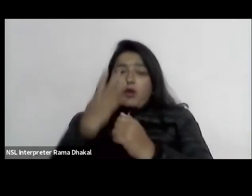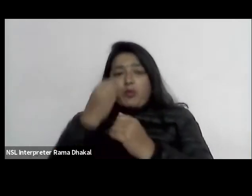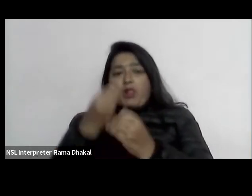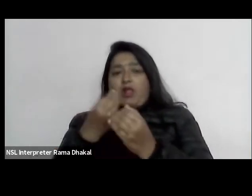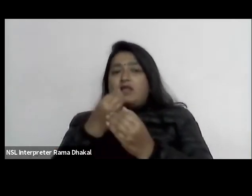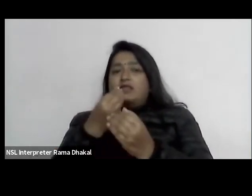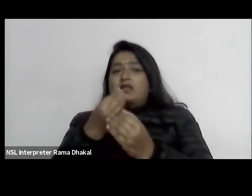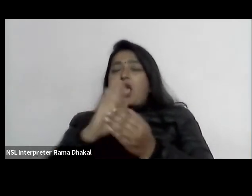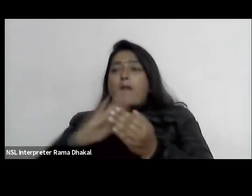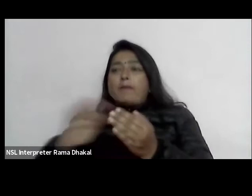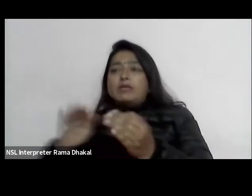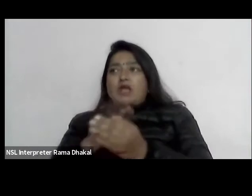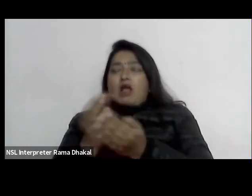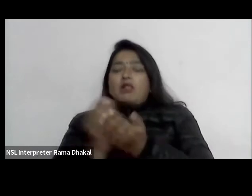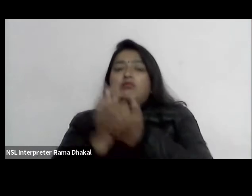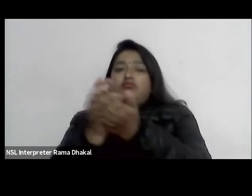change,